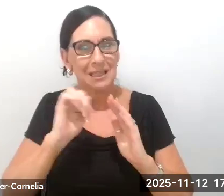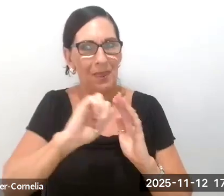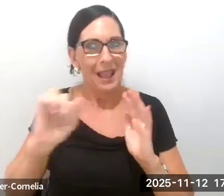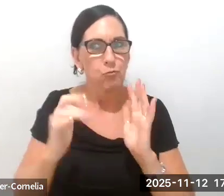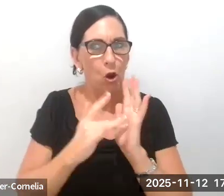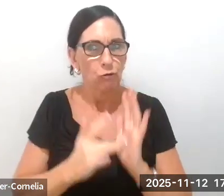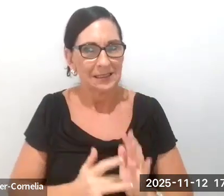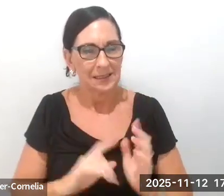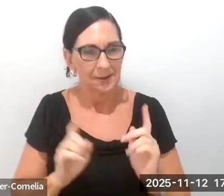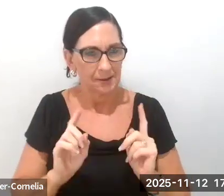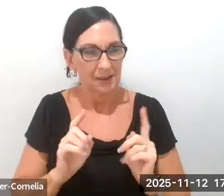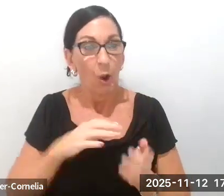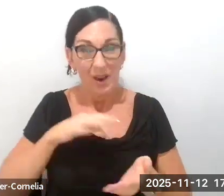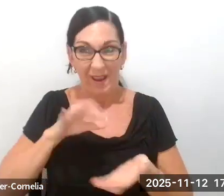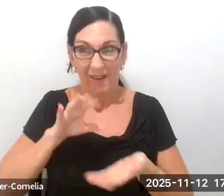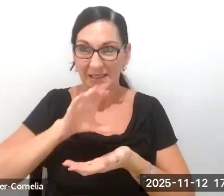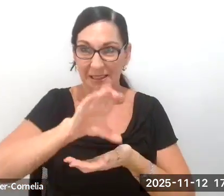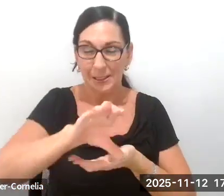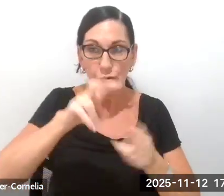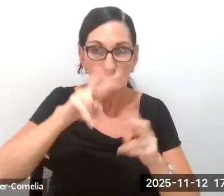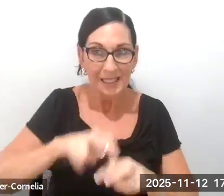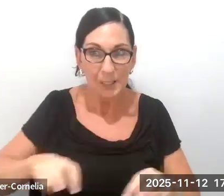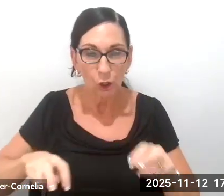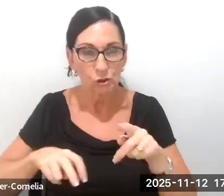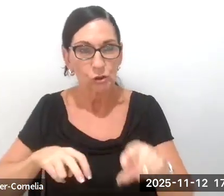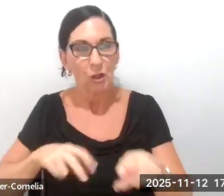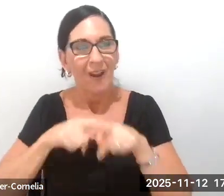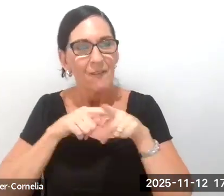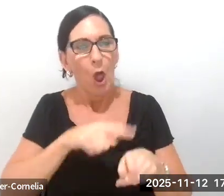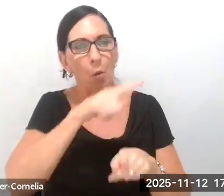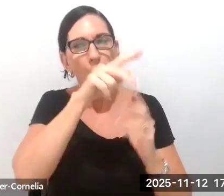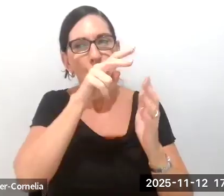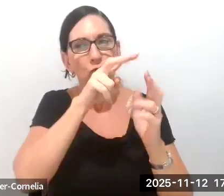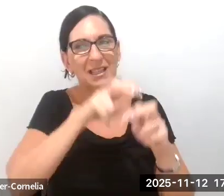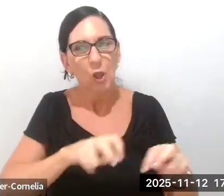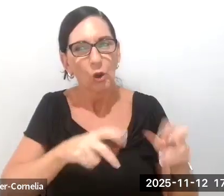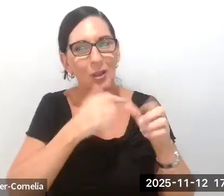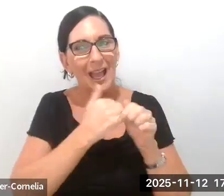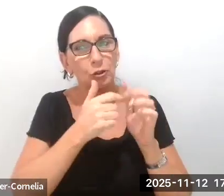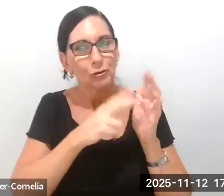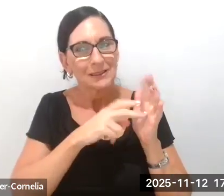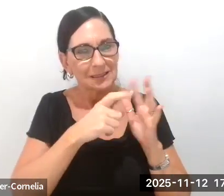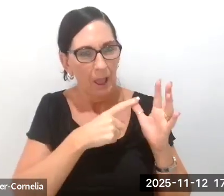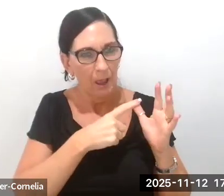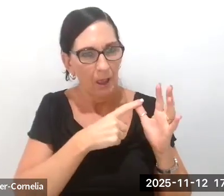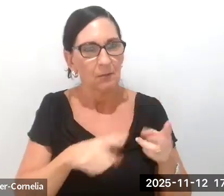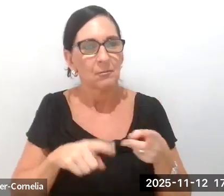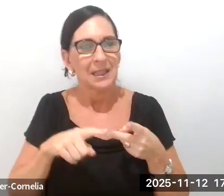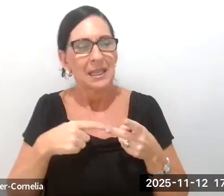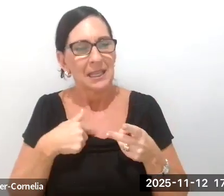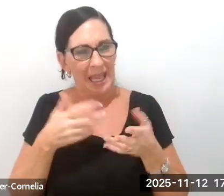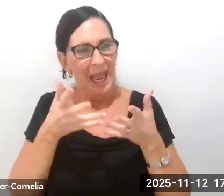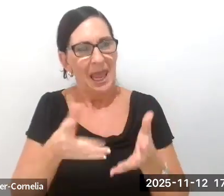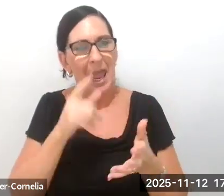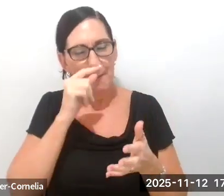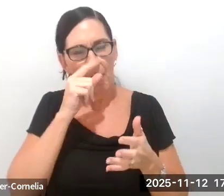this by funding research that's informed by the research agenda, enabling inclusion and participation, and we